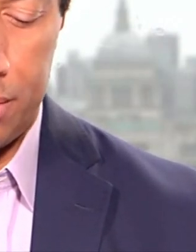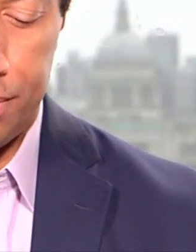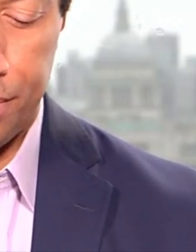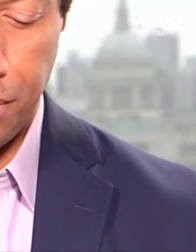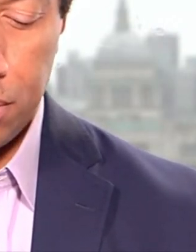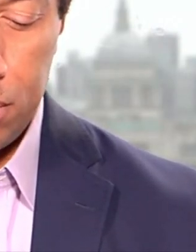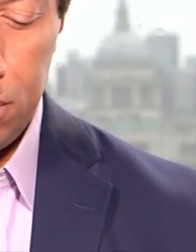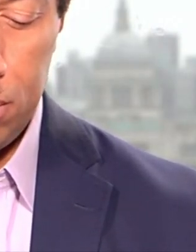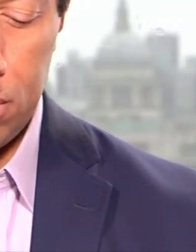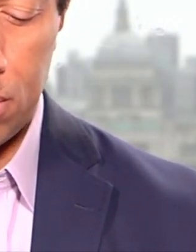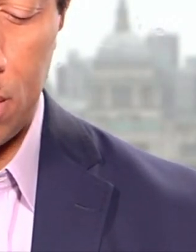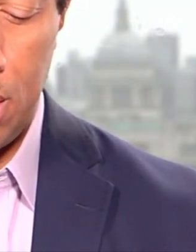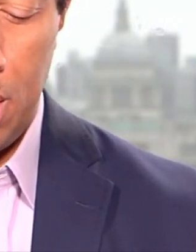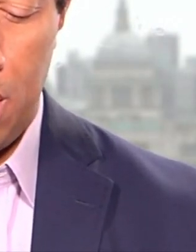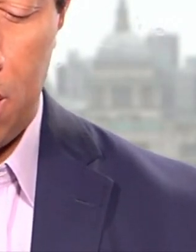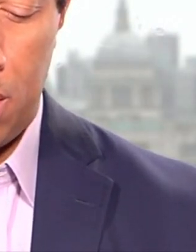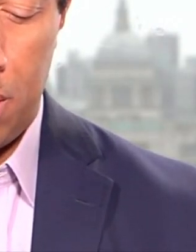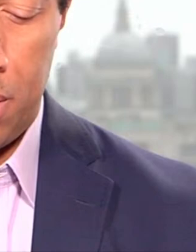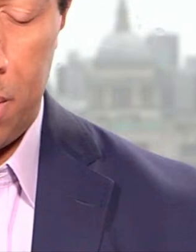network.